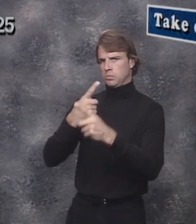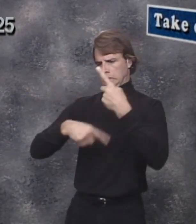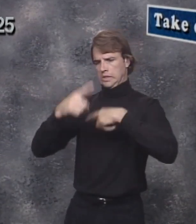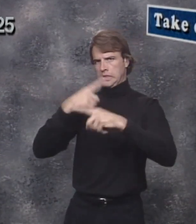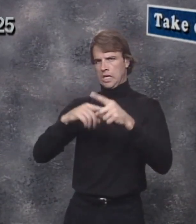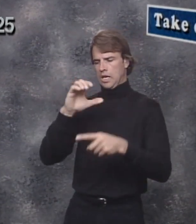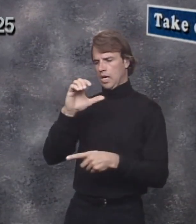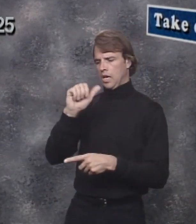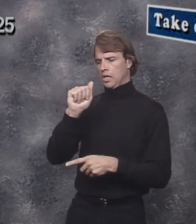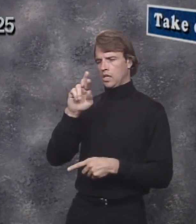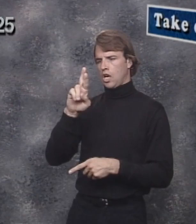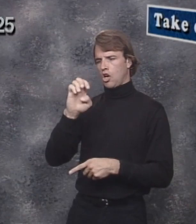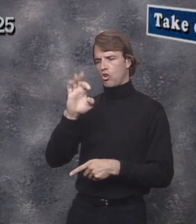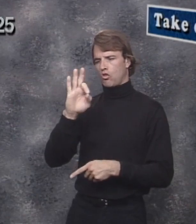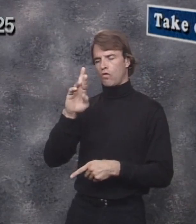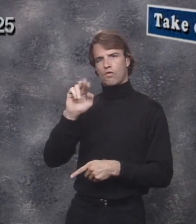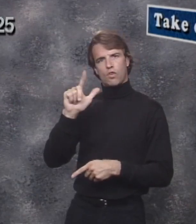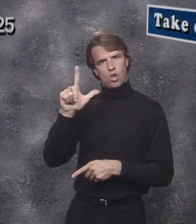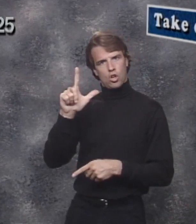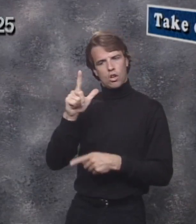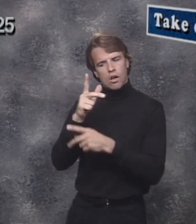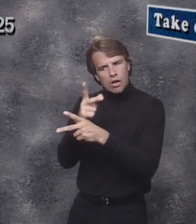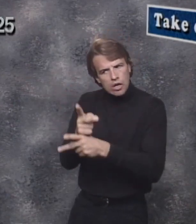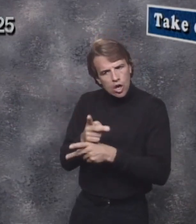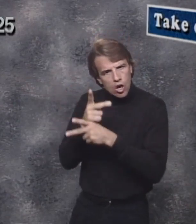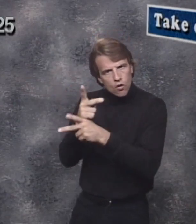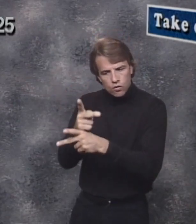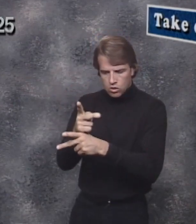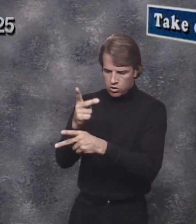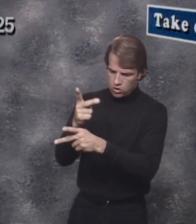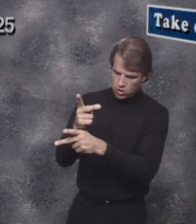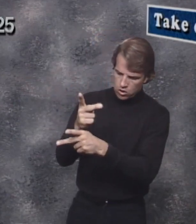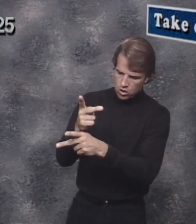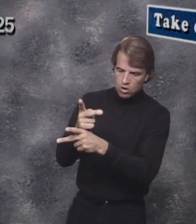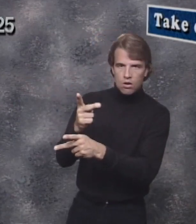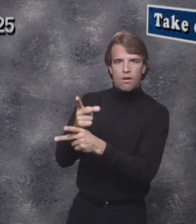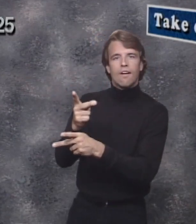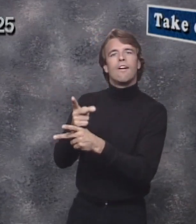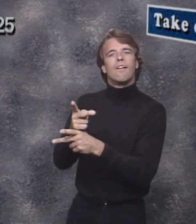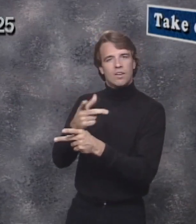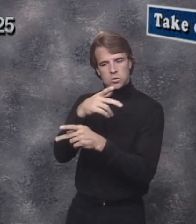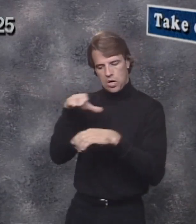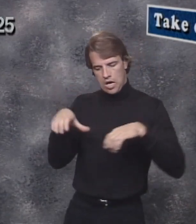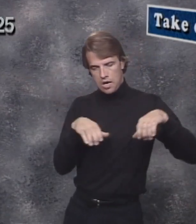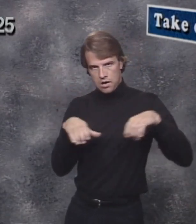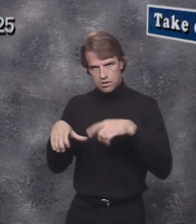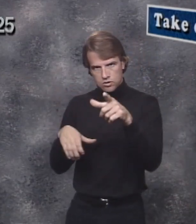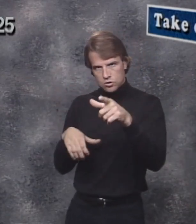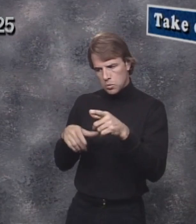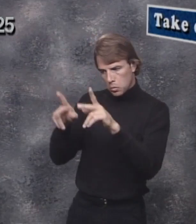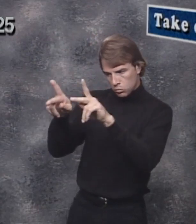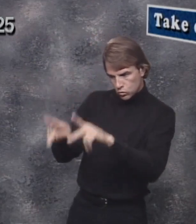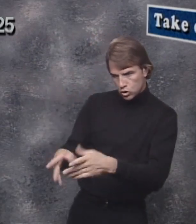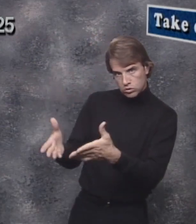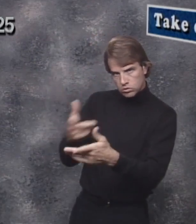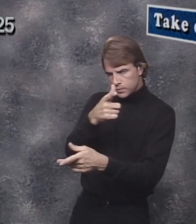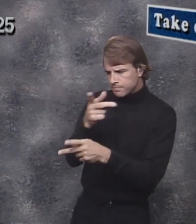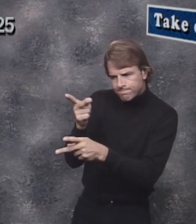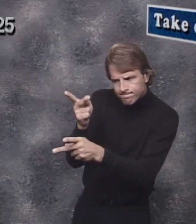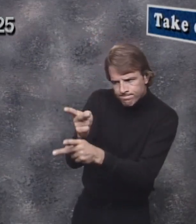This sign actually comes from the sign meaning careful, and you're directing that care to another person.